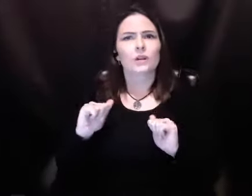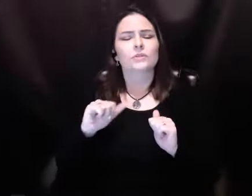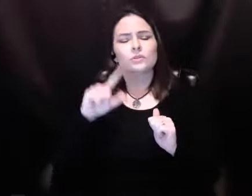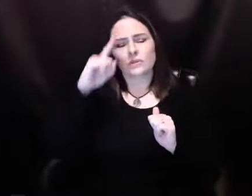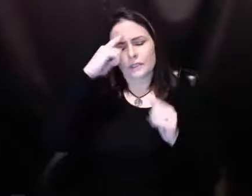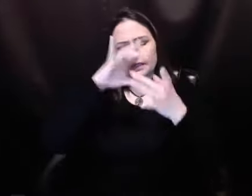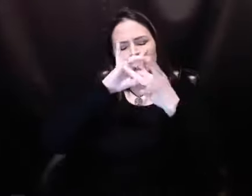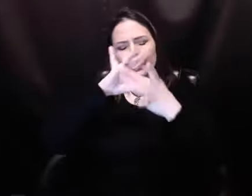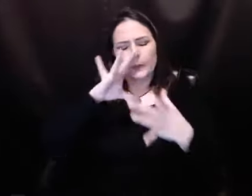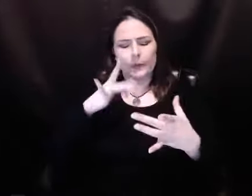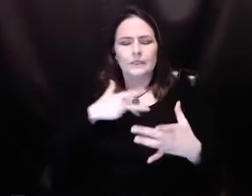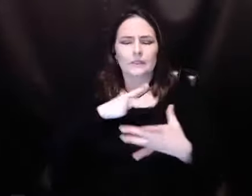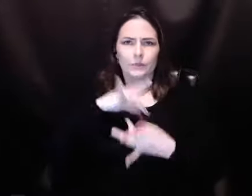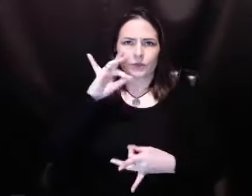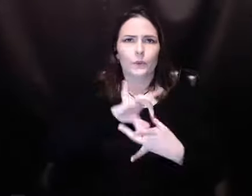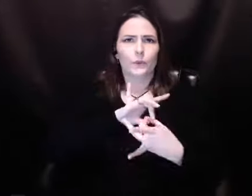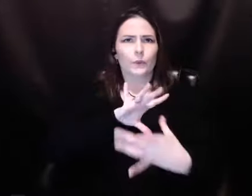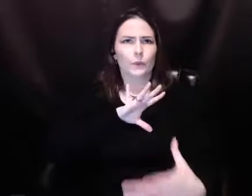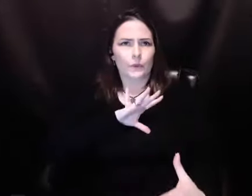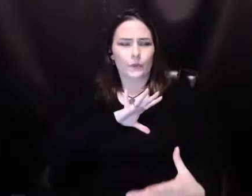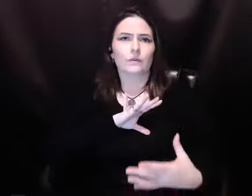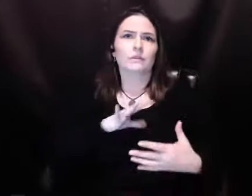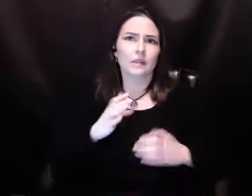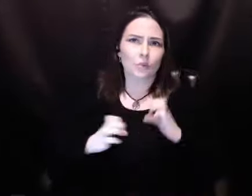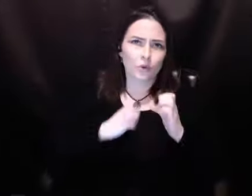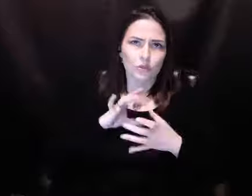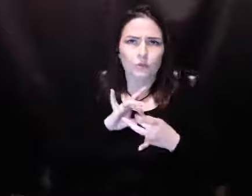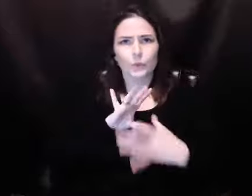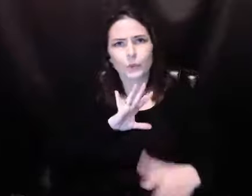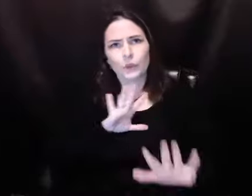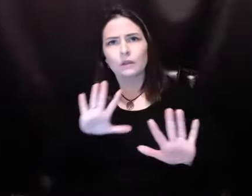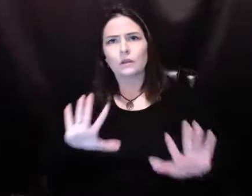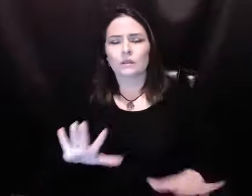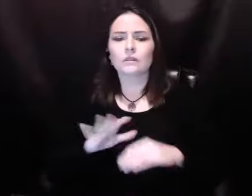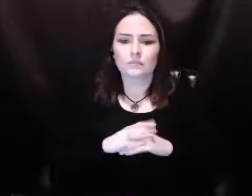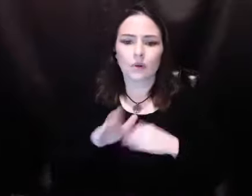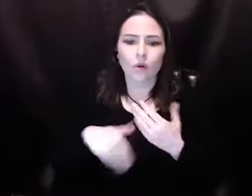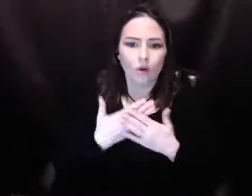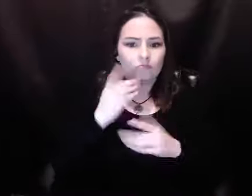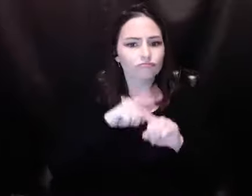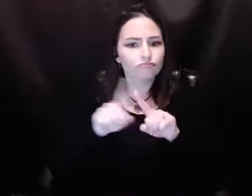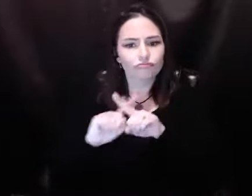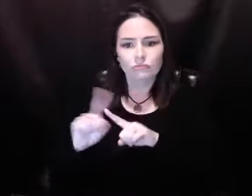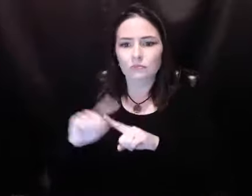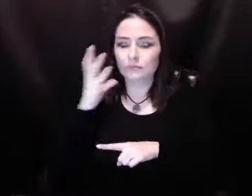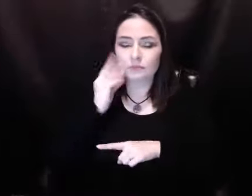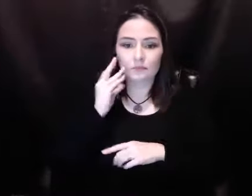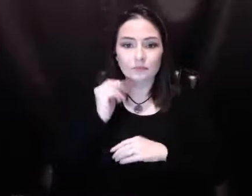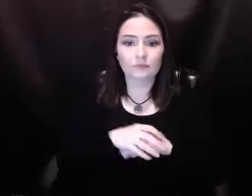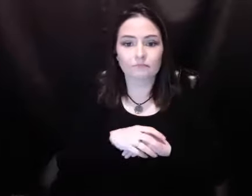moral inventory, an inventory doesn't change things, it simply lists things. My inventory is only a story of my